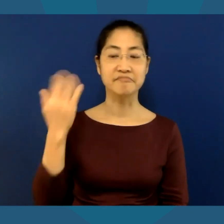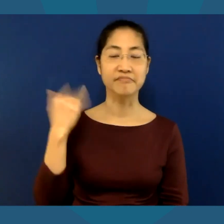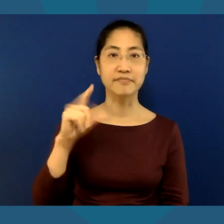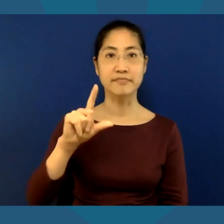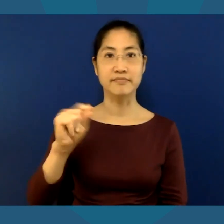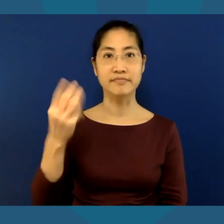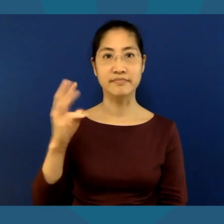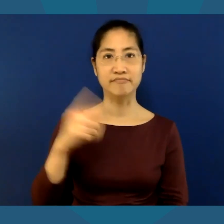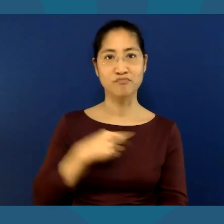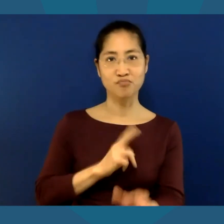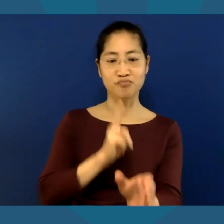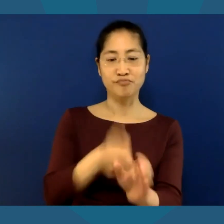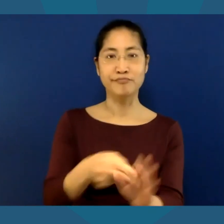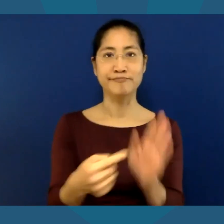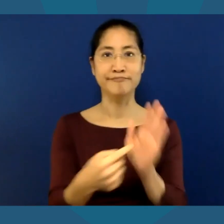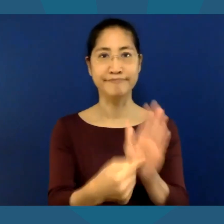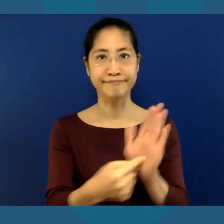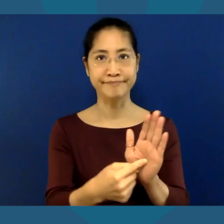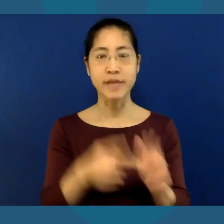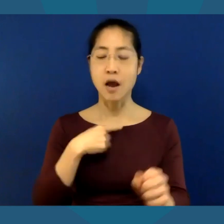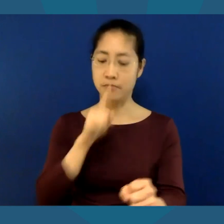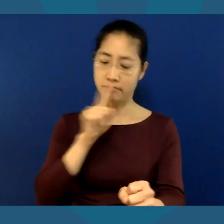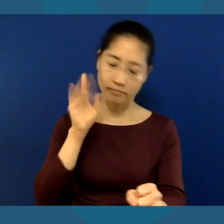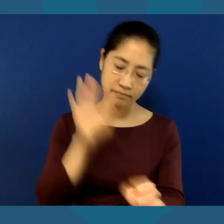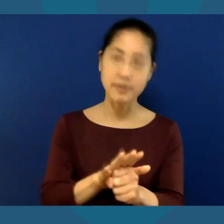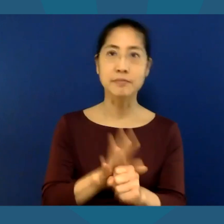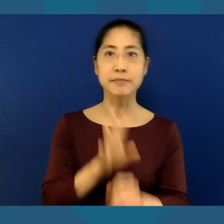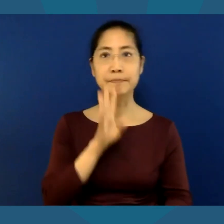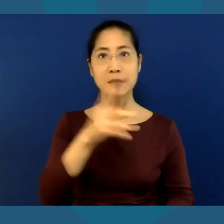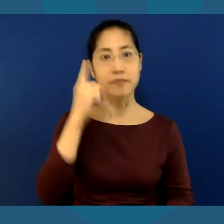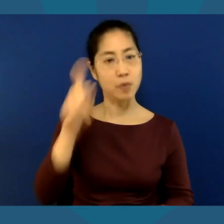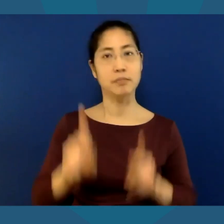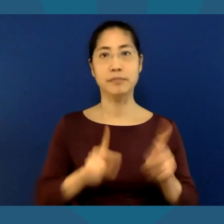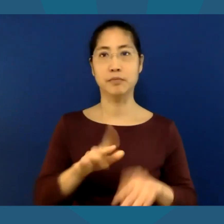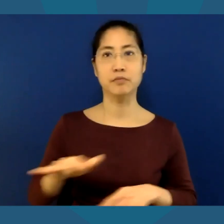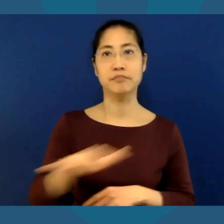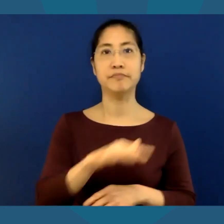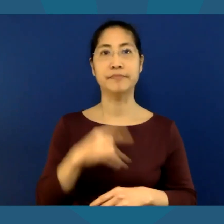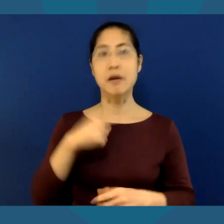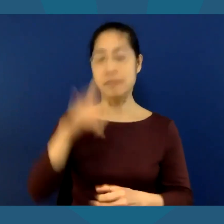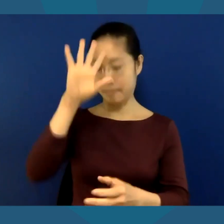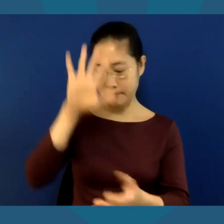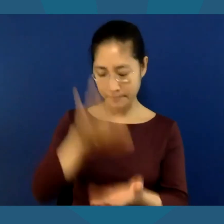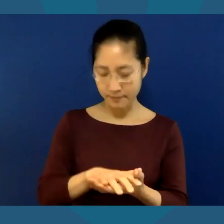When I ran for the House in 2016, I promised to be the voice of the people.